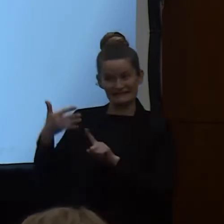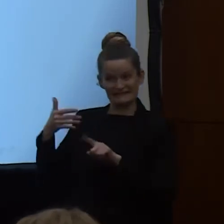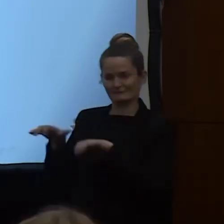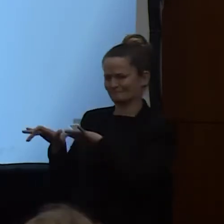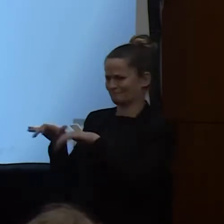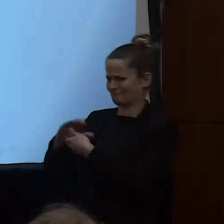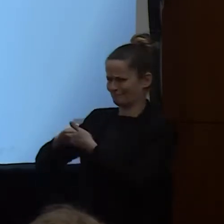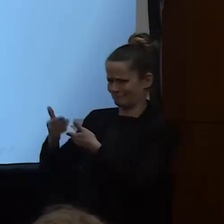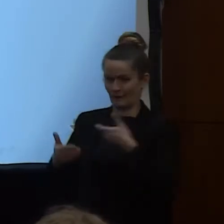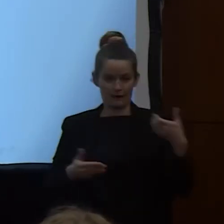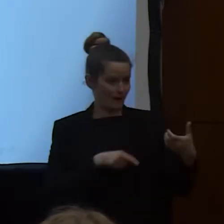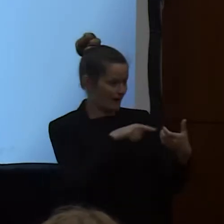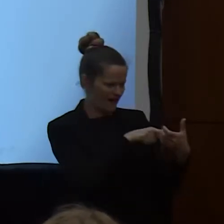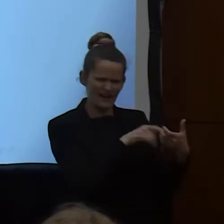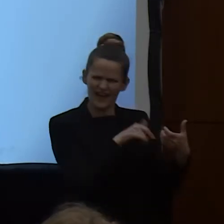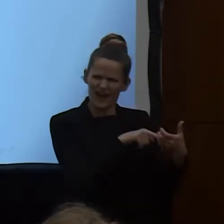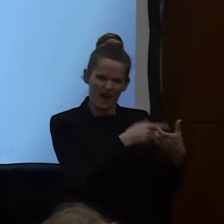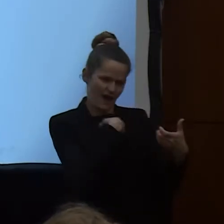If you're bringing